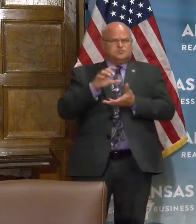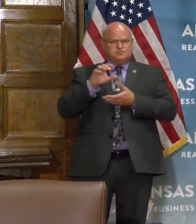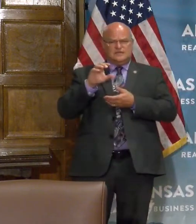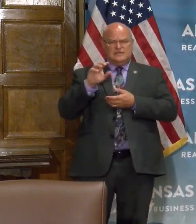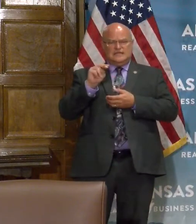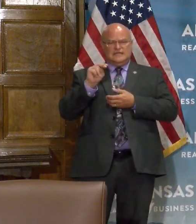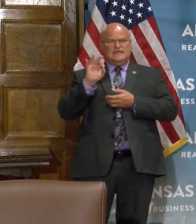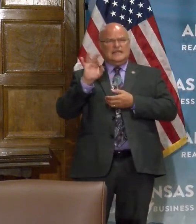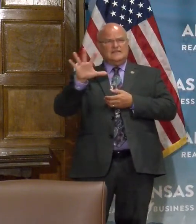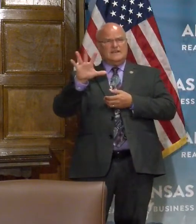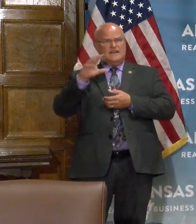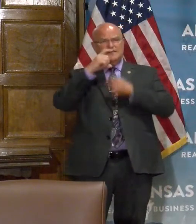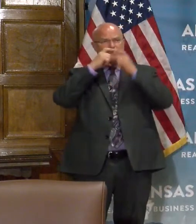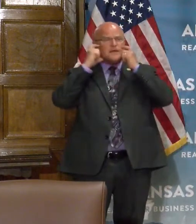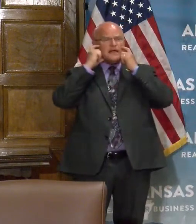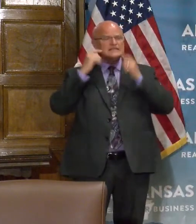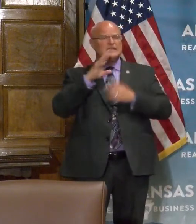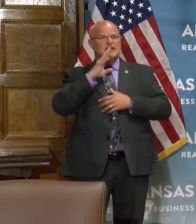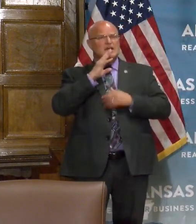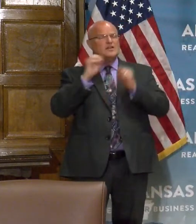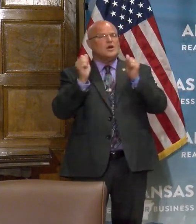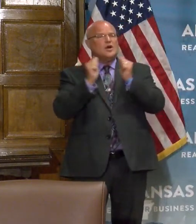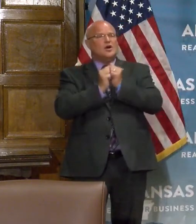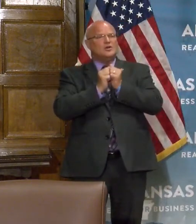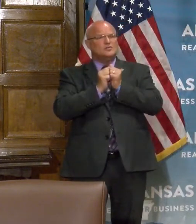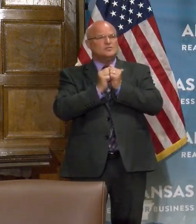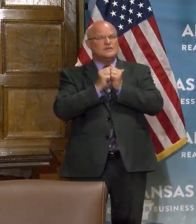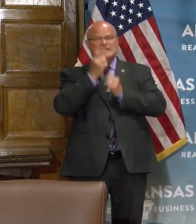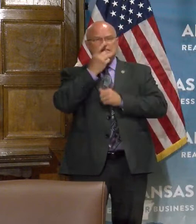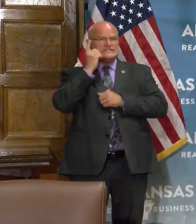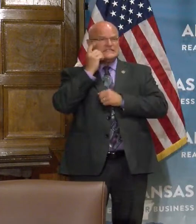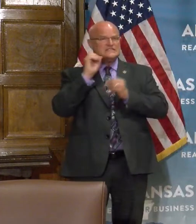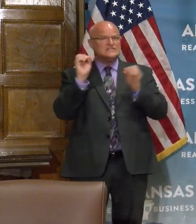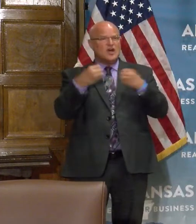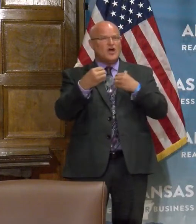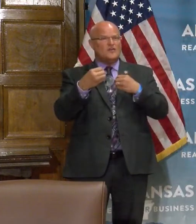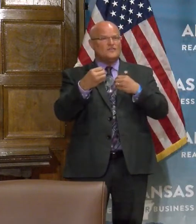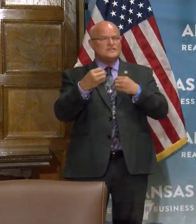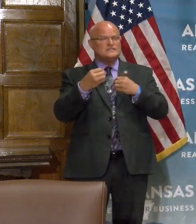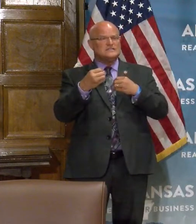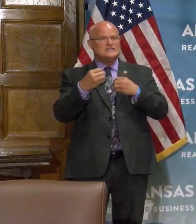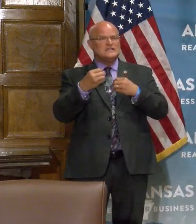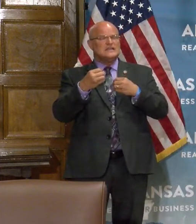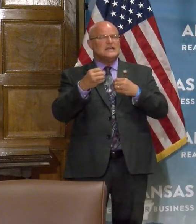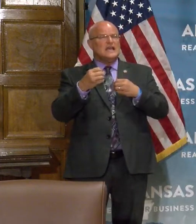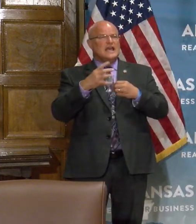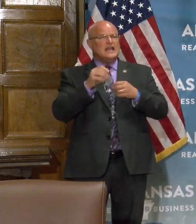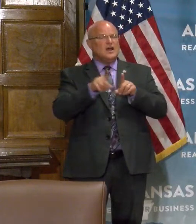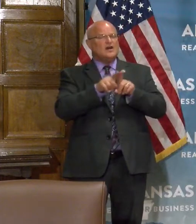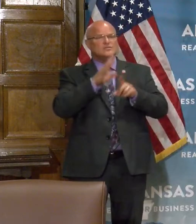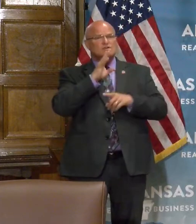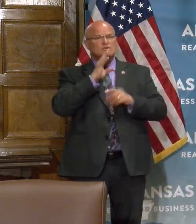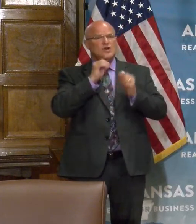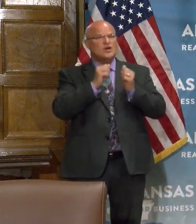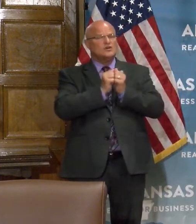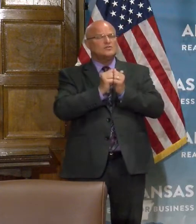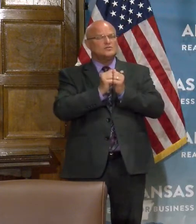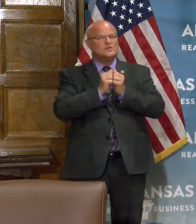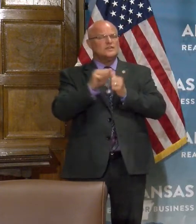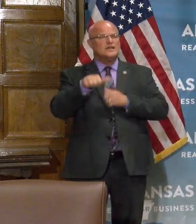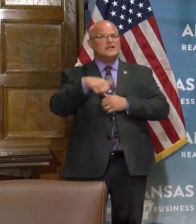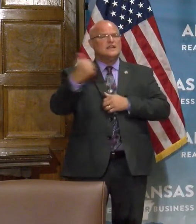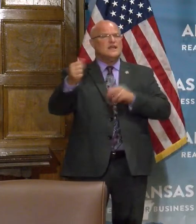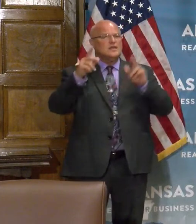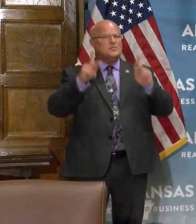N95 masks. I spoke with a local dentist office in a rural area of Arkansas, and I also spoke with David Roten with